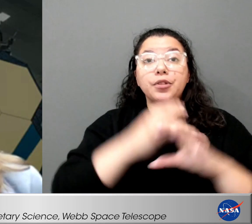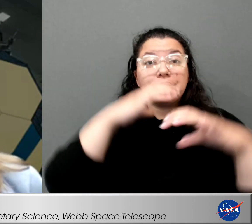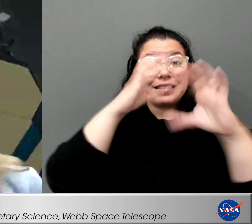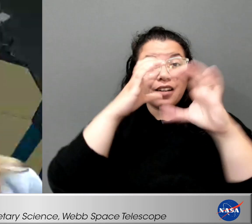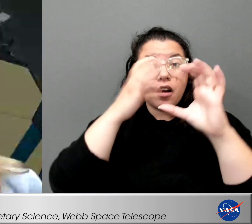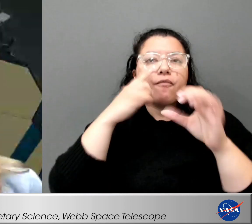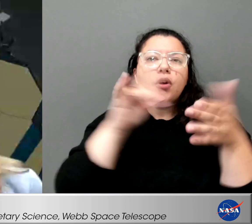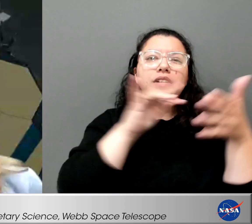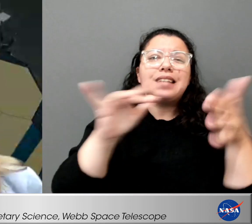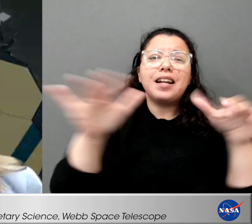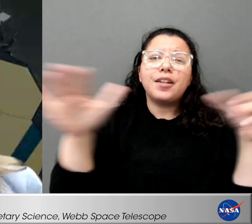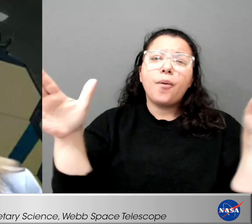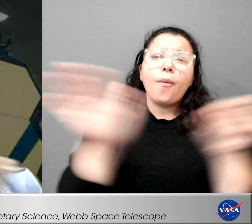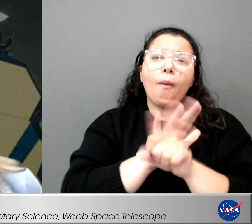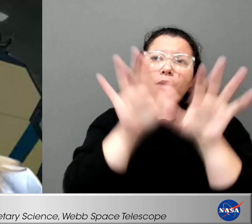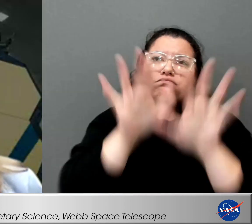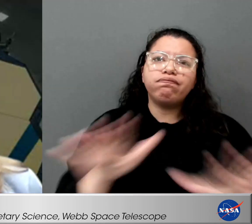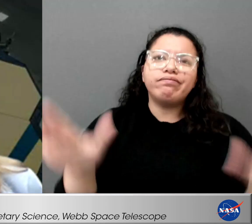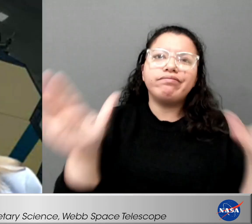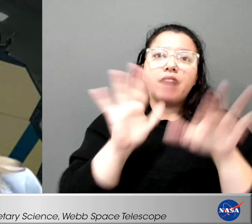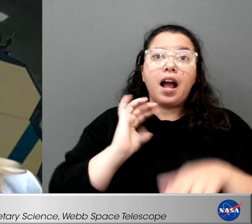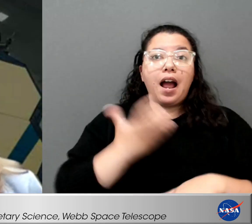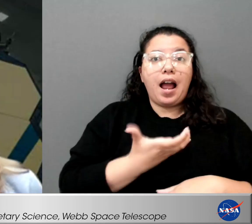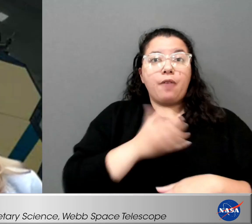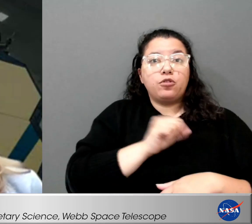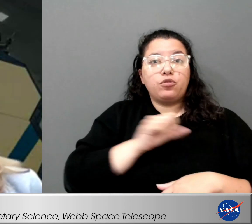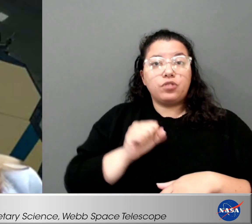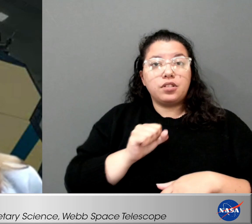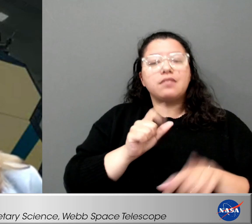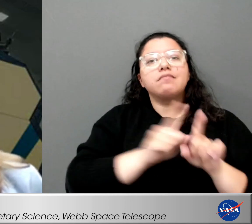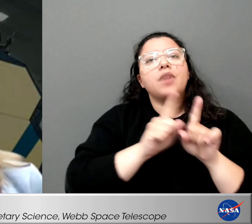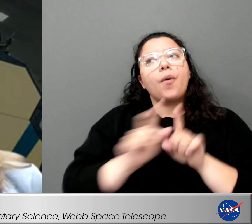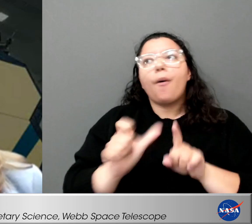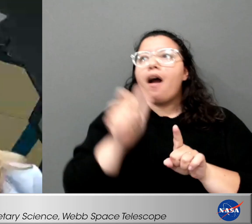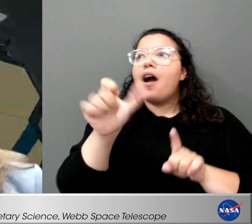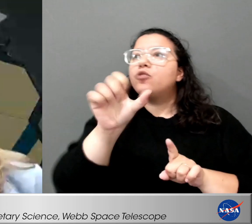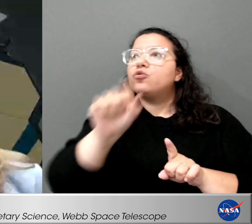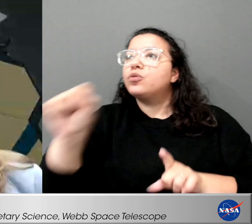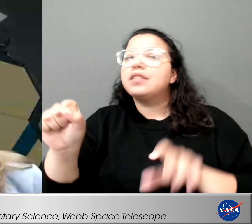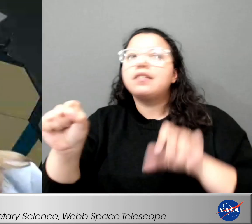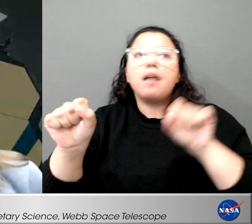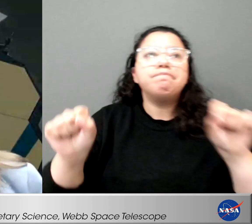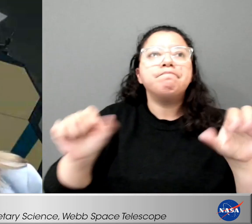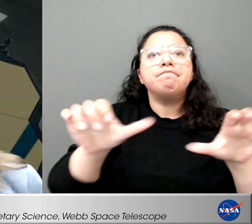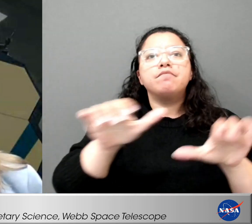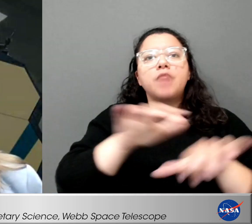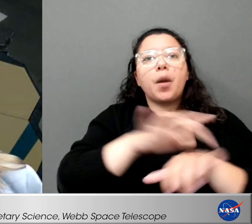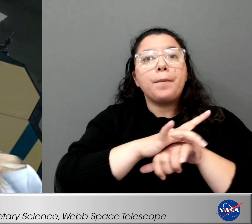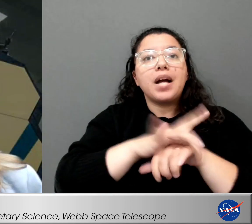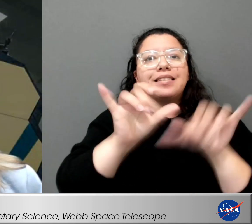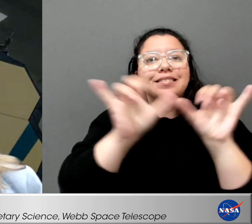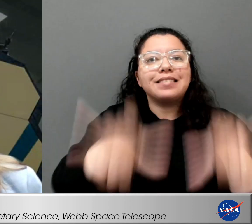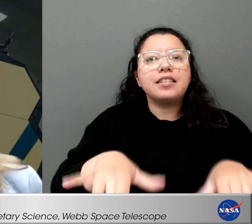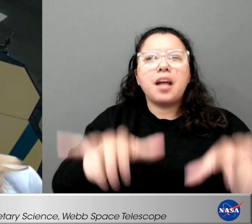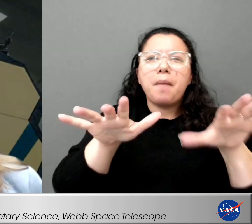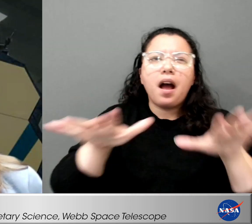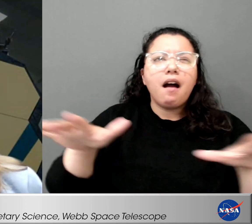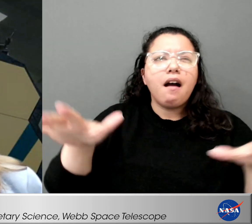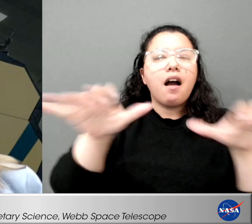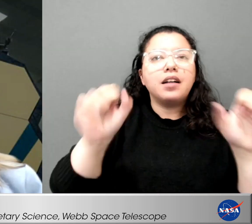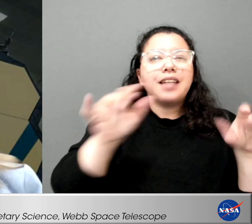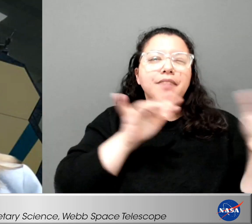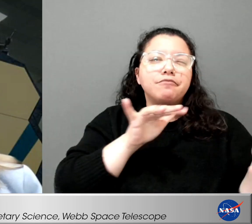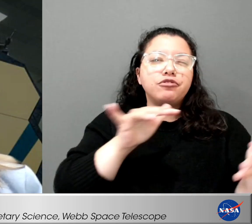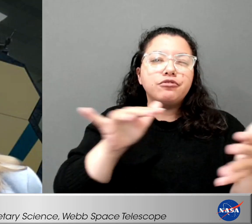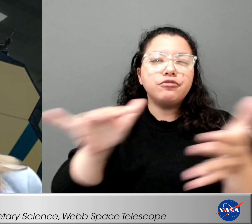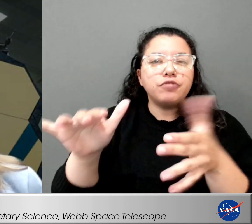own solar system, but also where other solar systems or planetary systems are actually being formed. So I've been